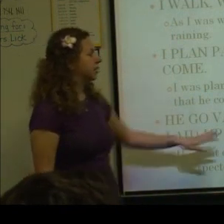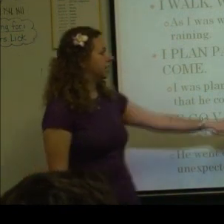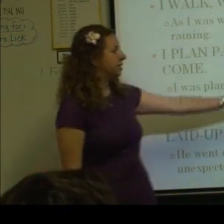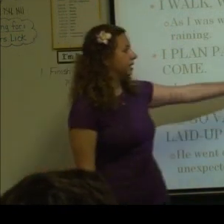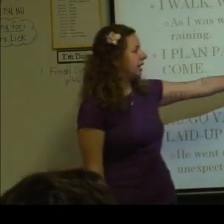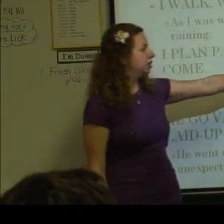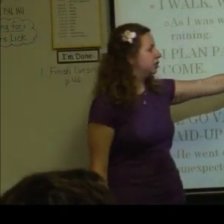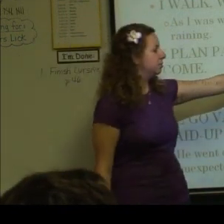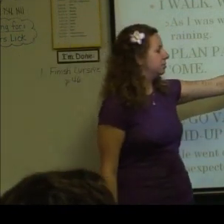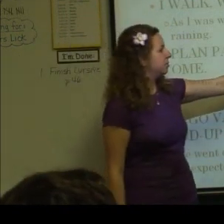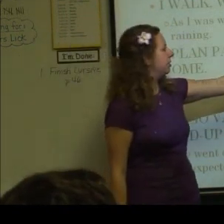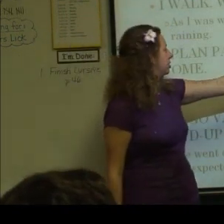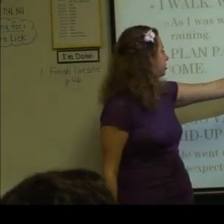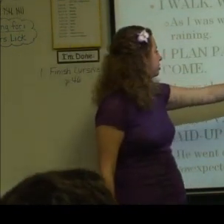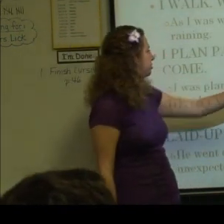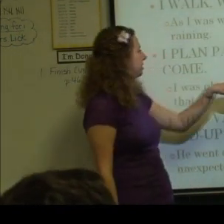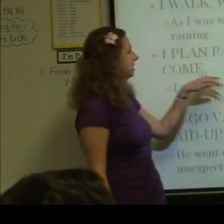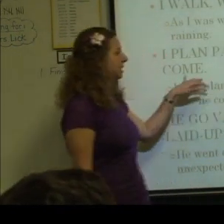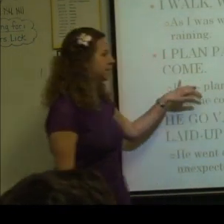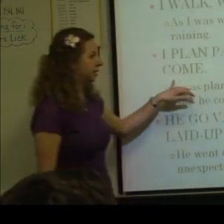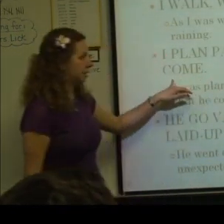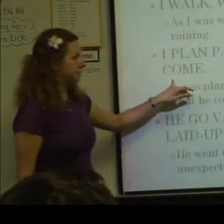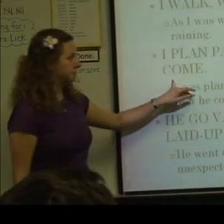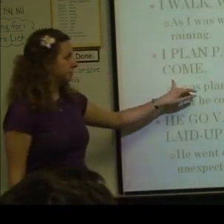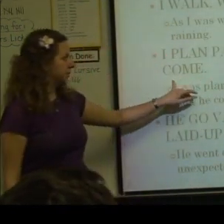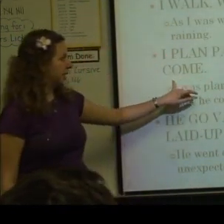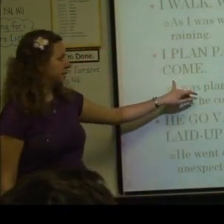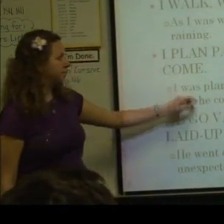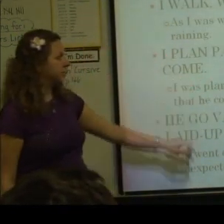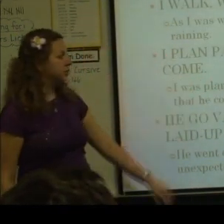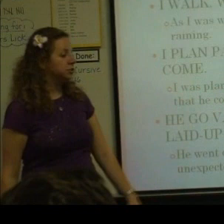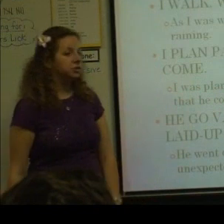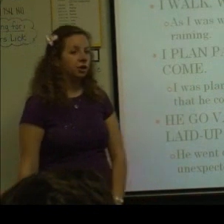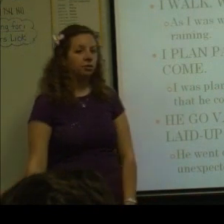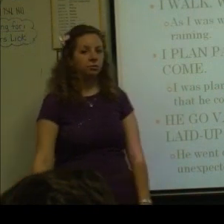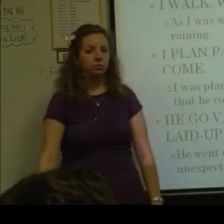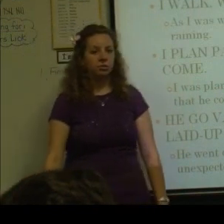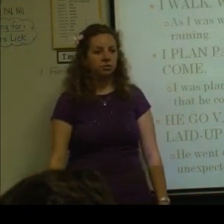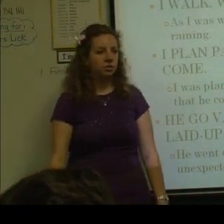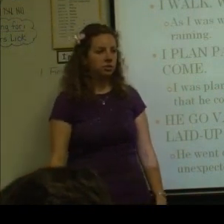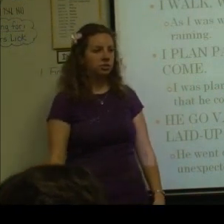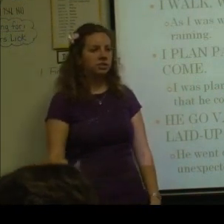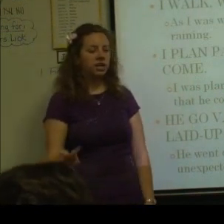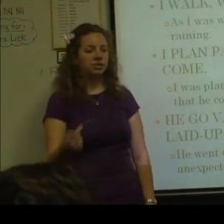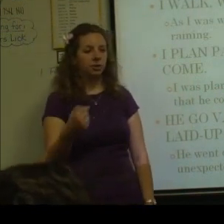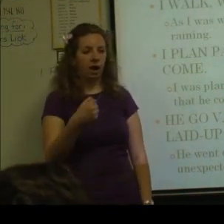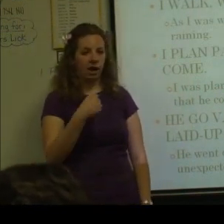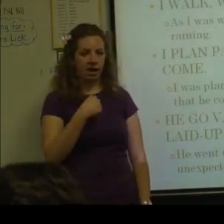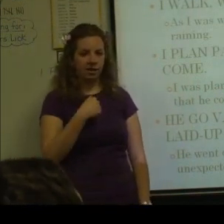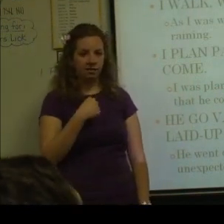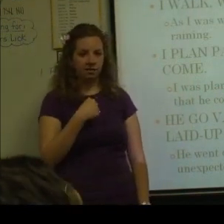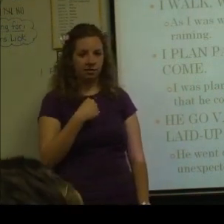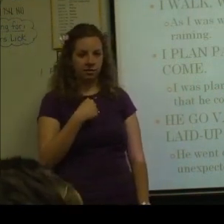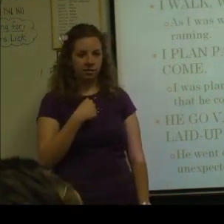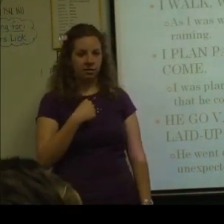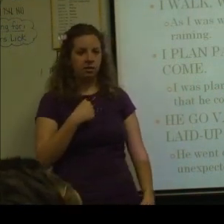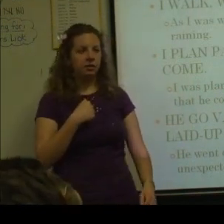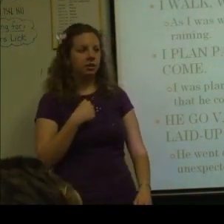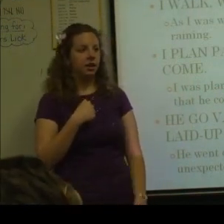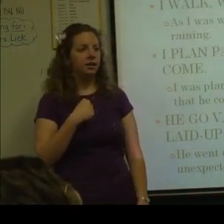then the negation was referring to he can't come. Okay? So let's do the signs. So I, okay,